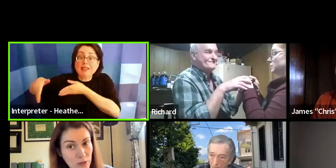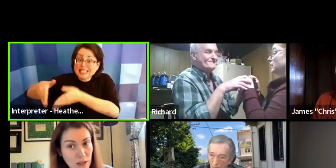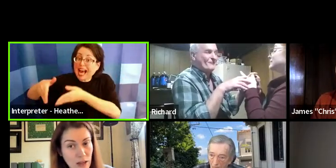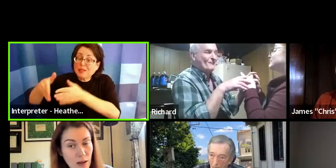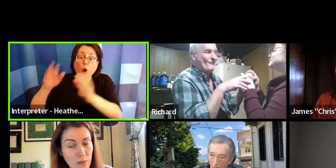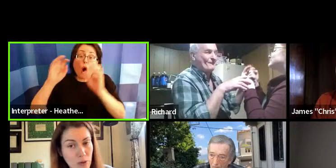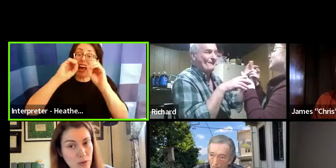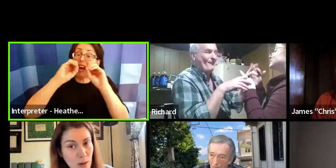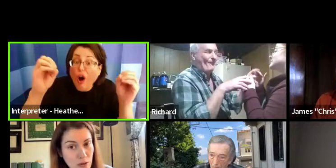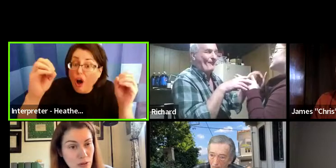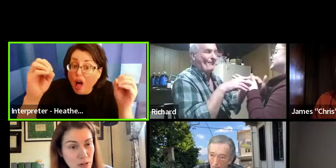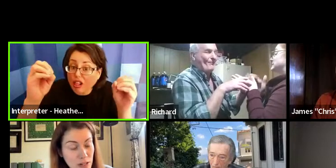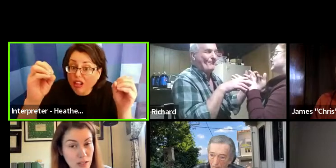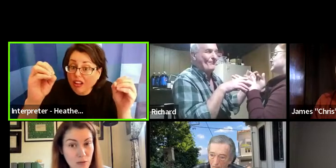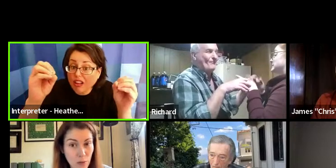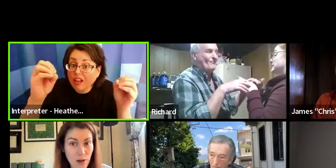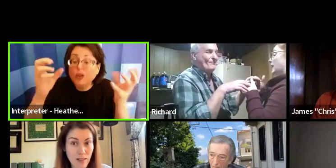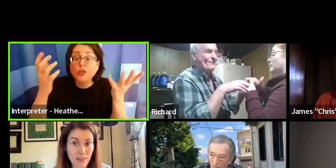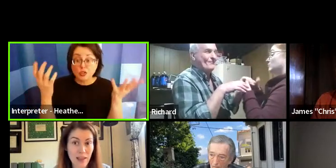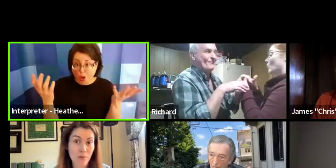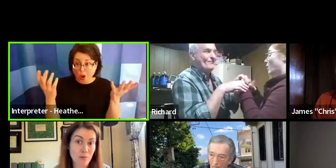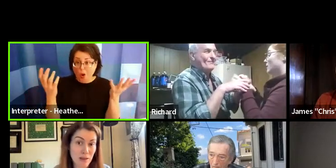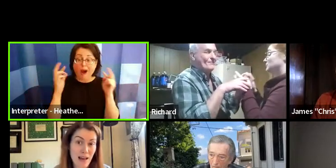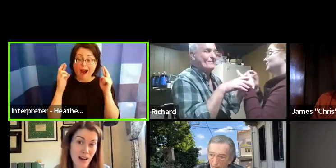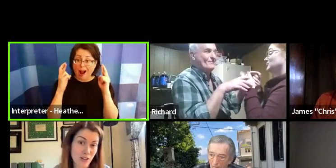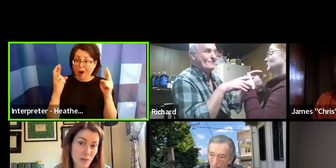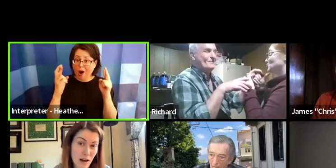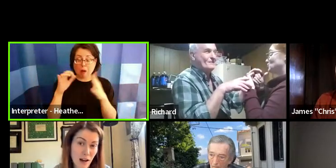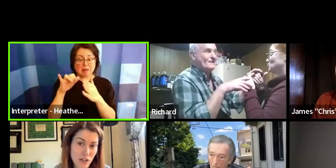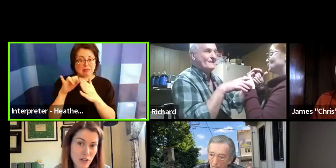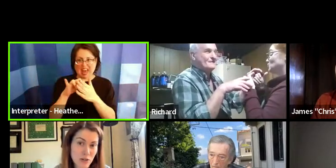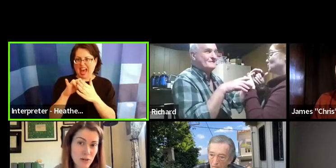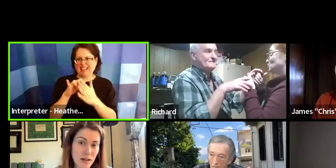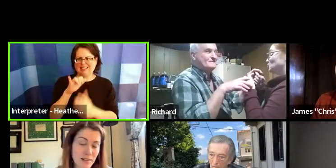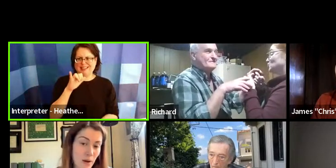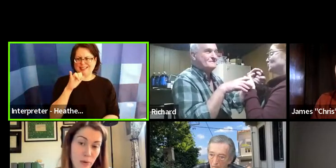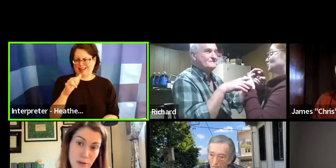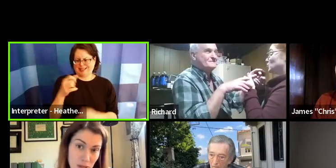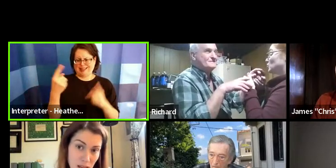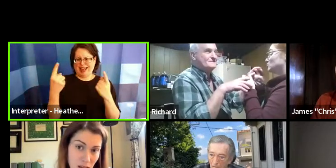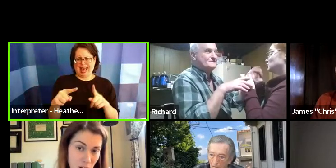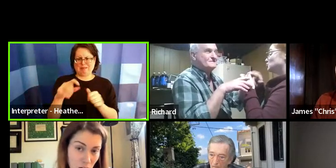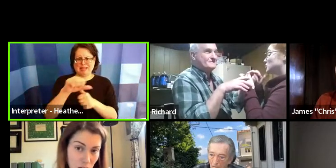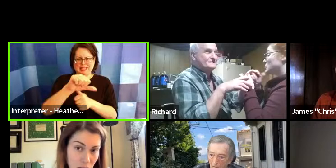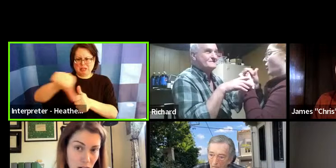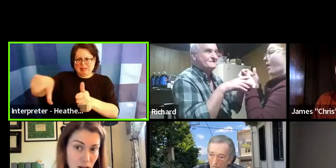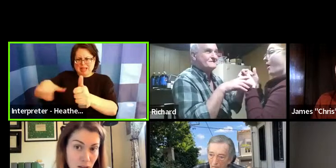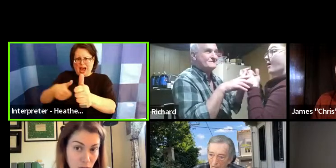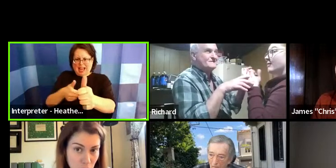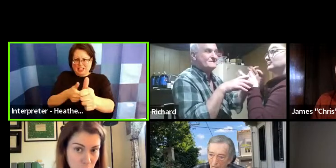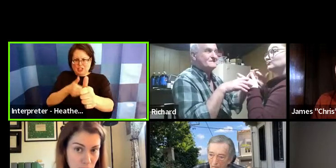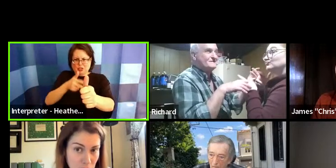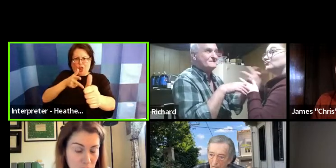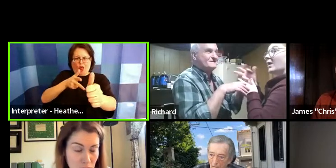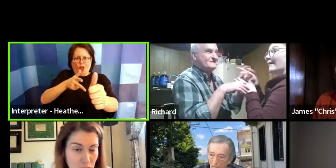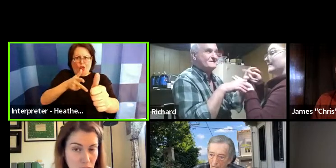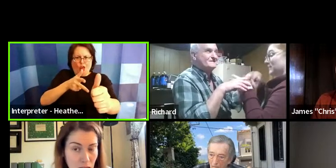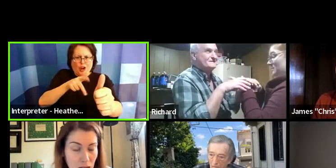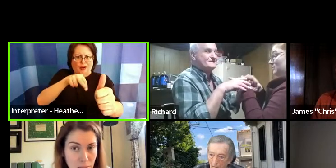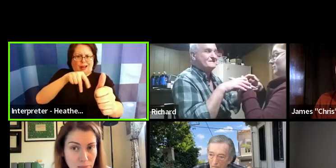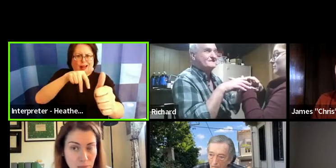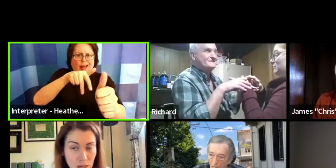So hopefully those opportunities for when they would be actually behind you, that wouldn't be occurring in the first